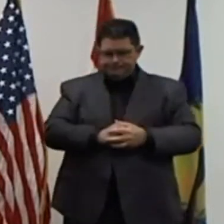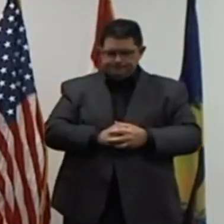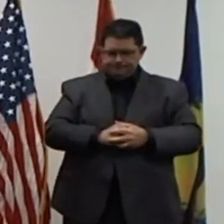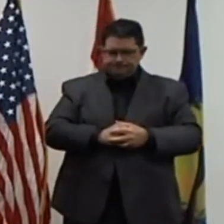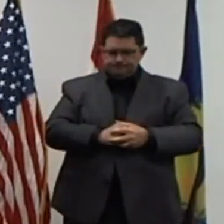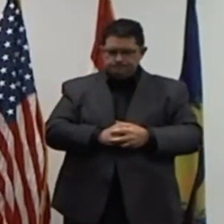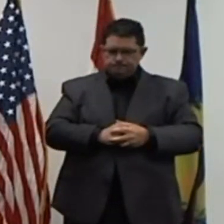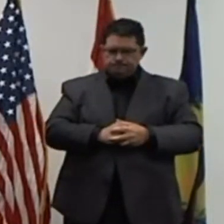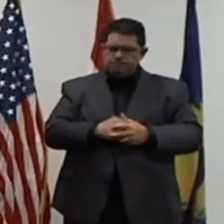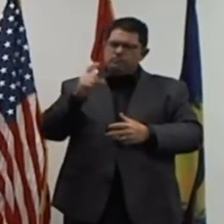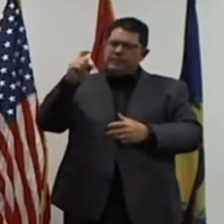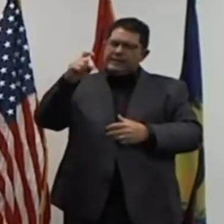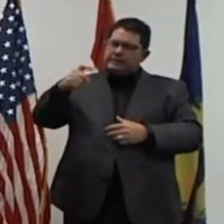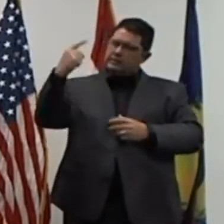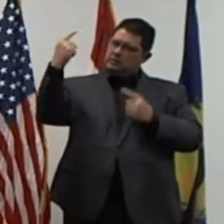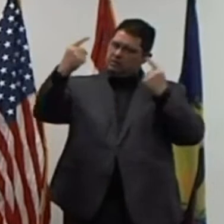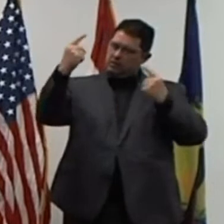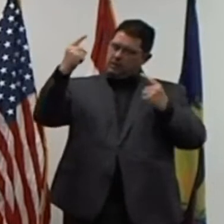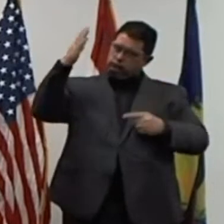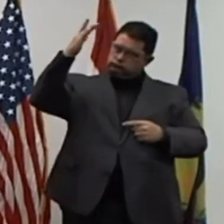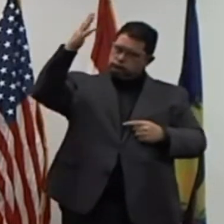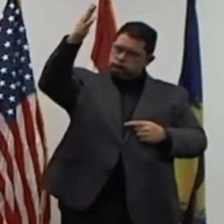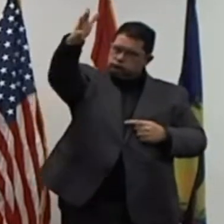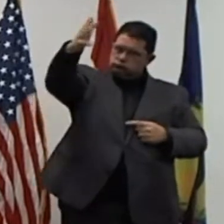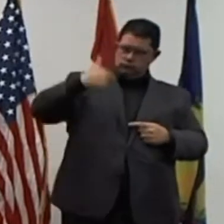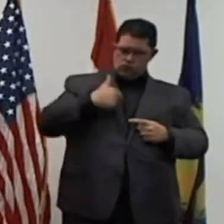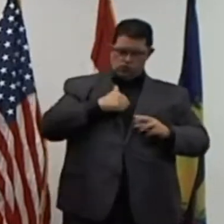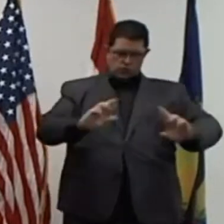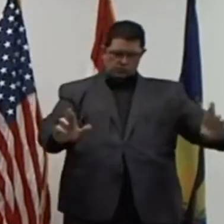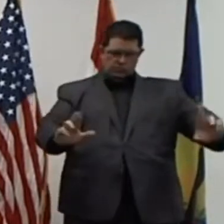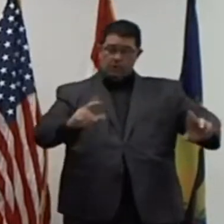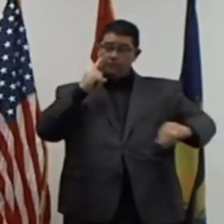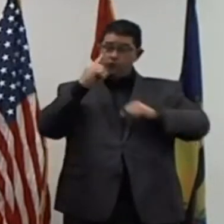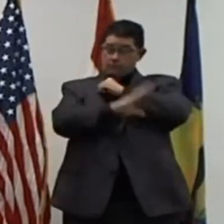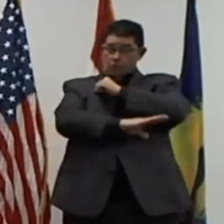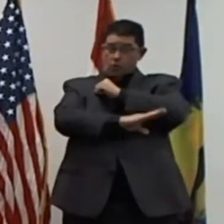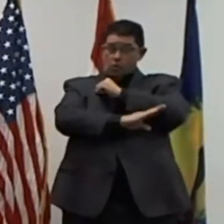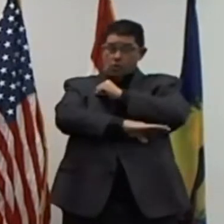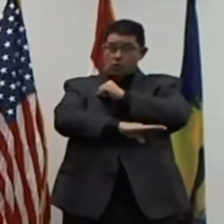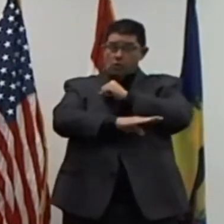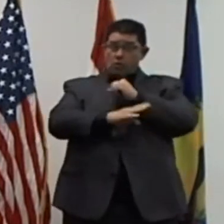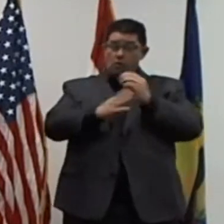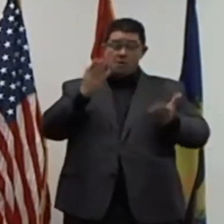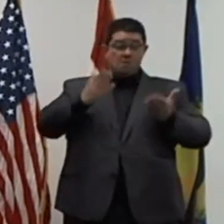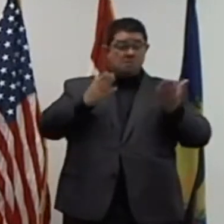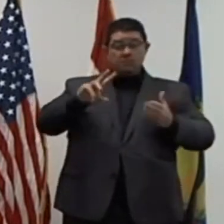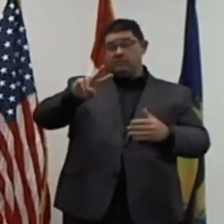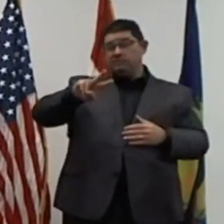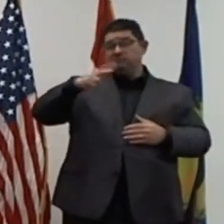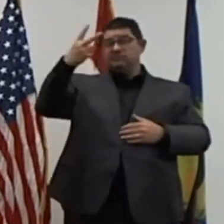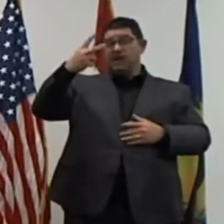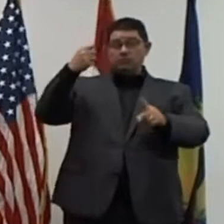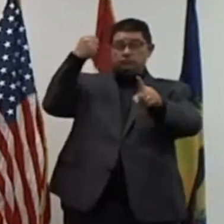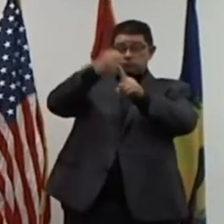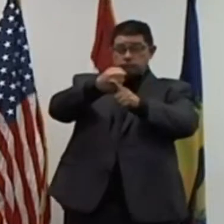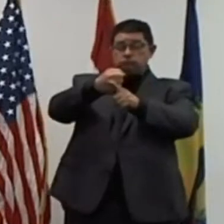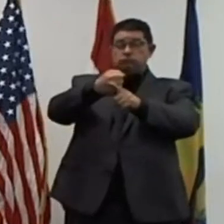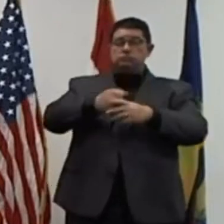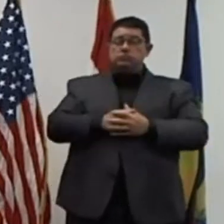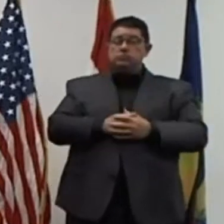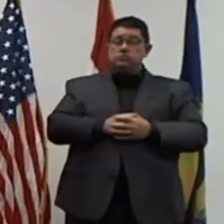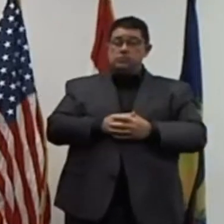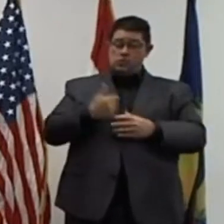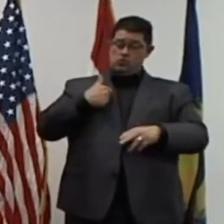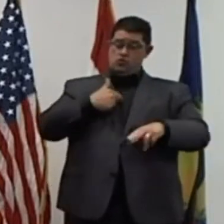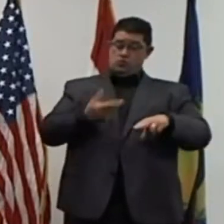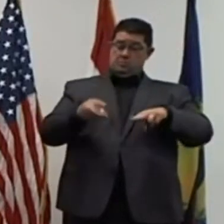long game, and we are preparing for the fall. We are preparing for what might be a second wave. We are increasing